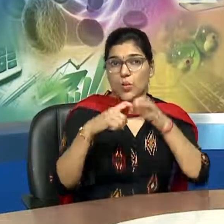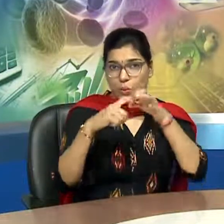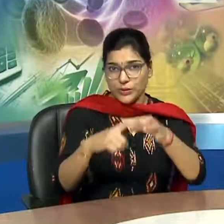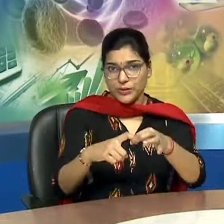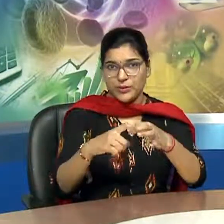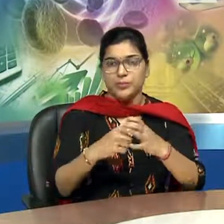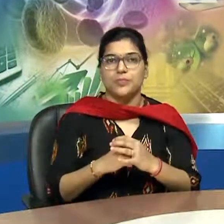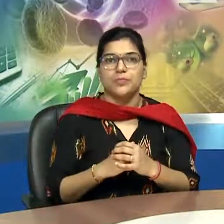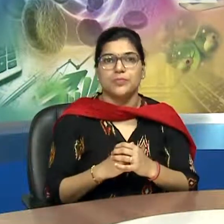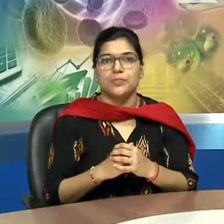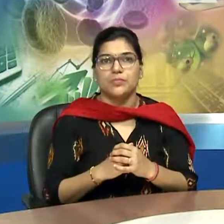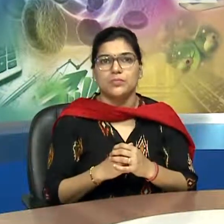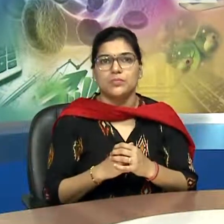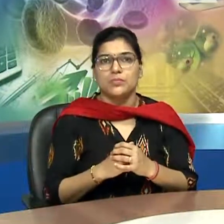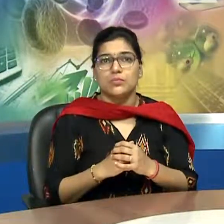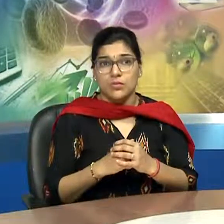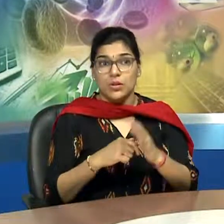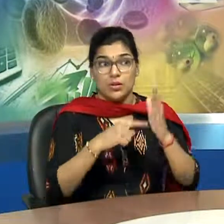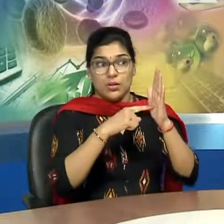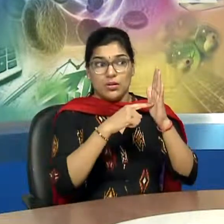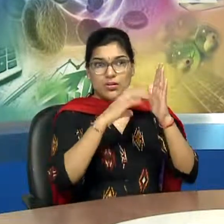This is question number 2.